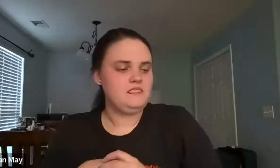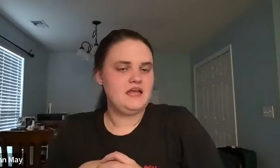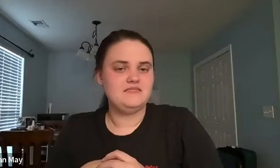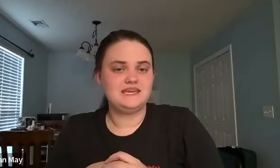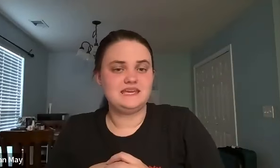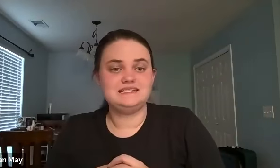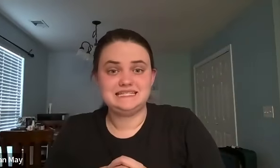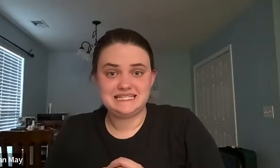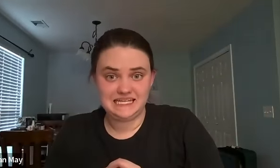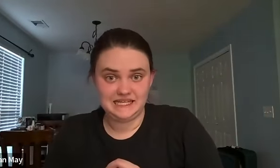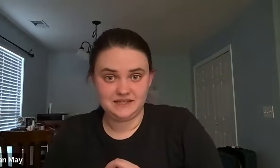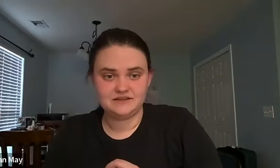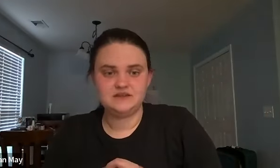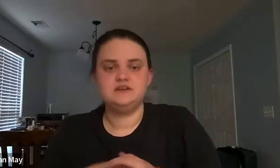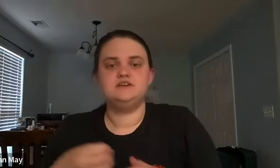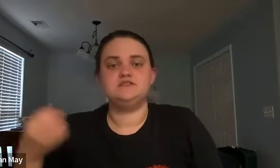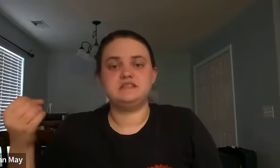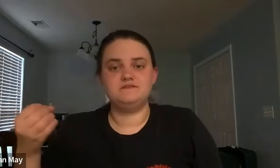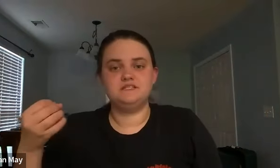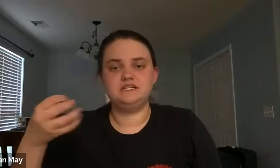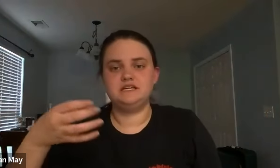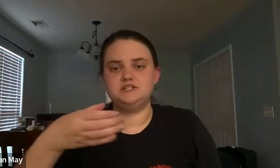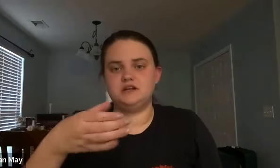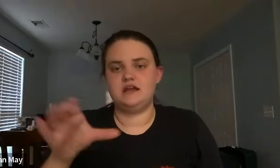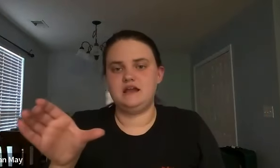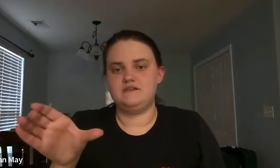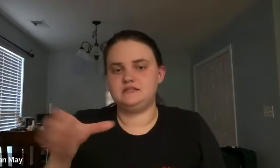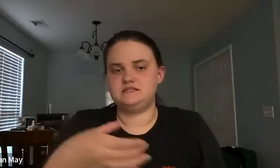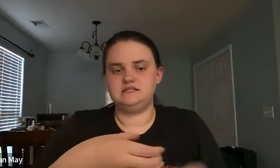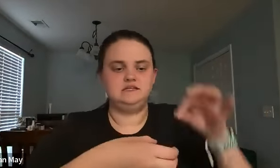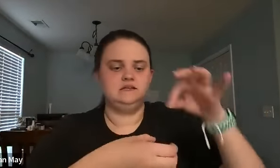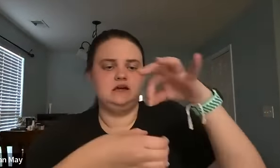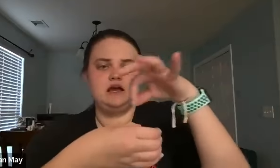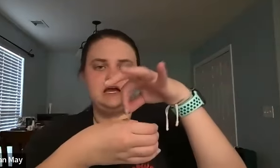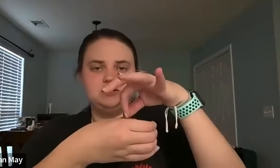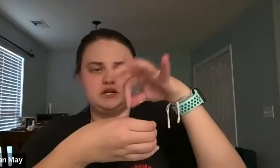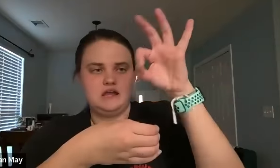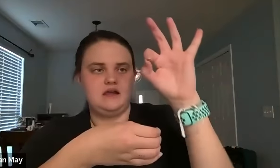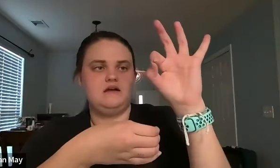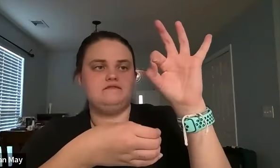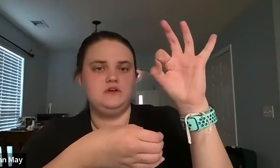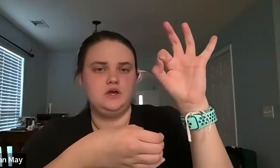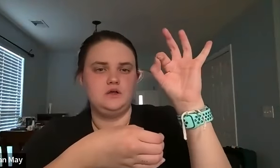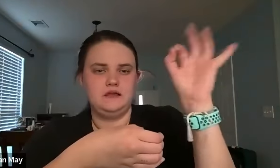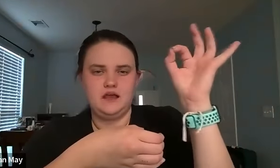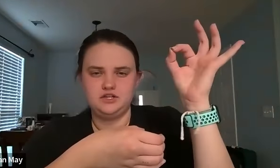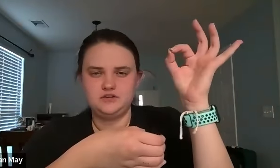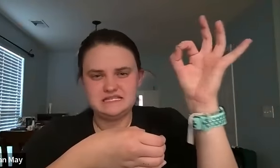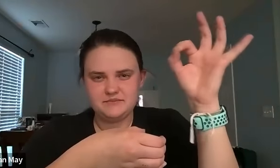And then tea. So the sign for tea is you're gonna kind of have that C, and you're gonna have like how you know the tea